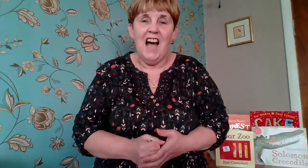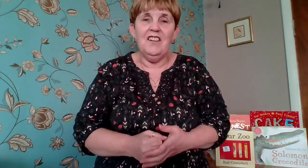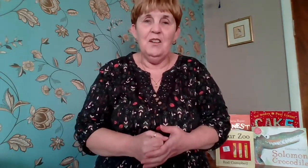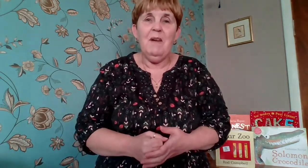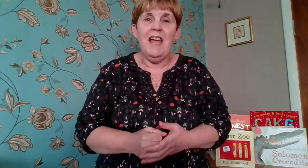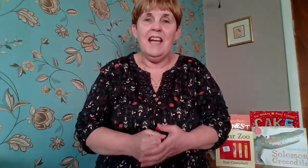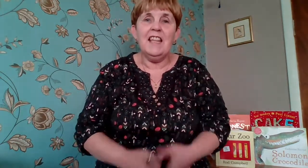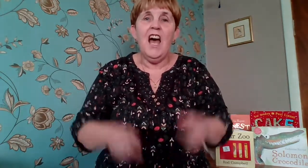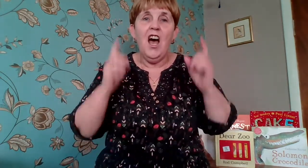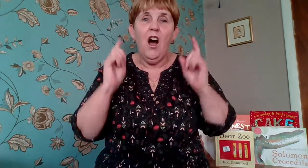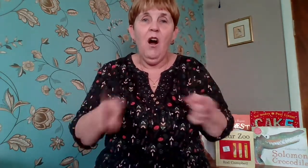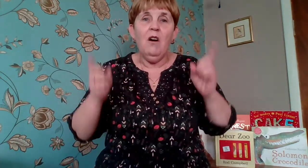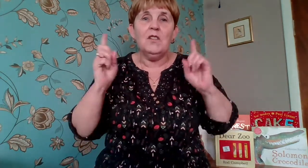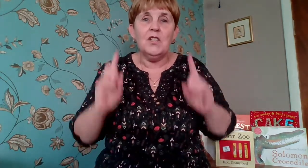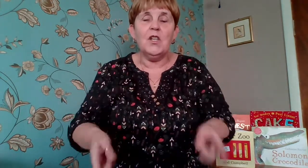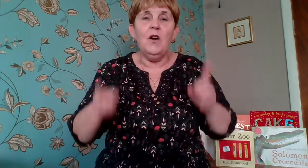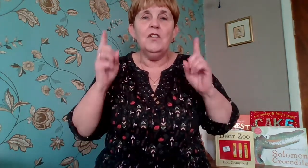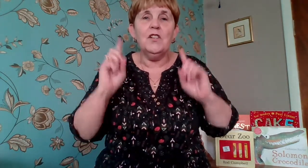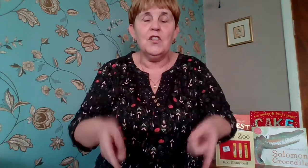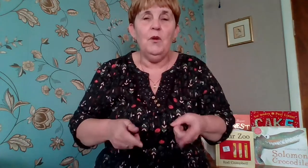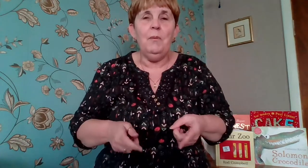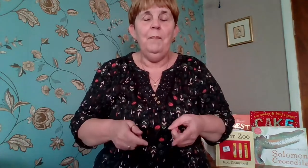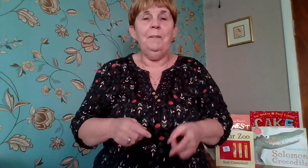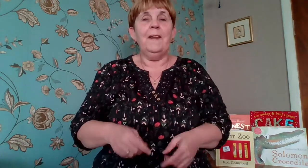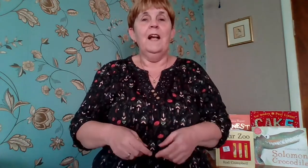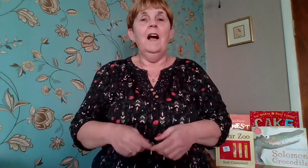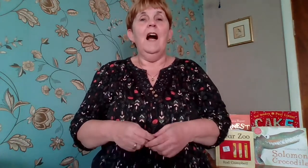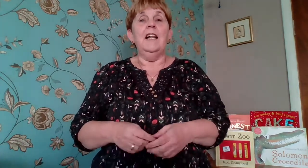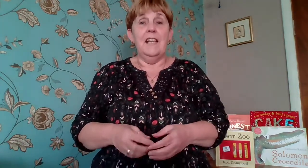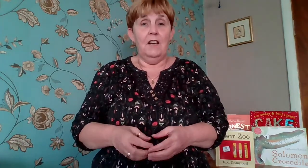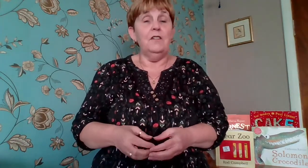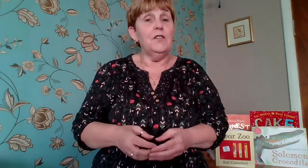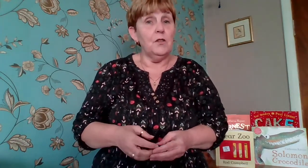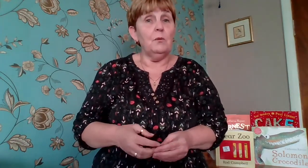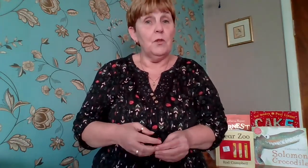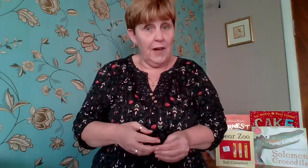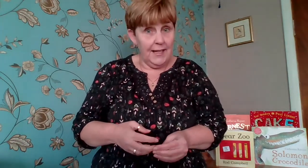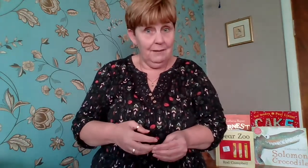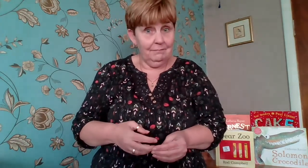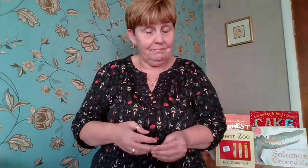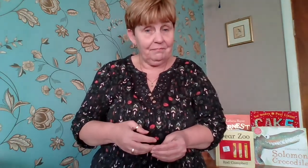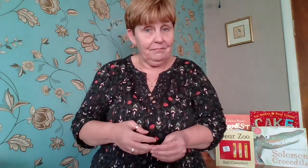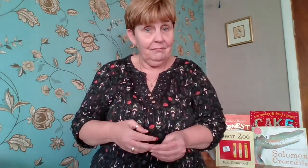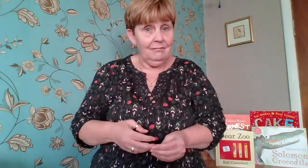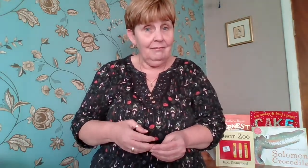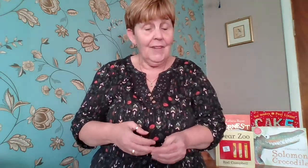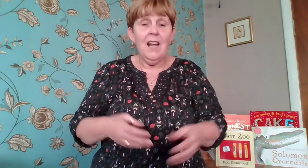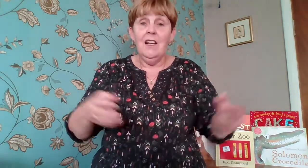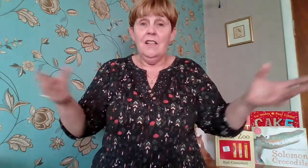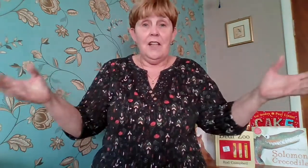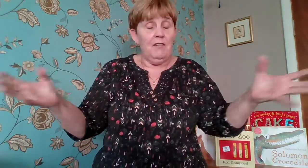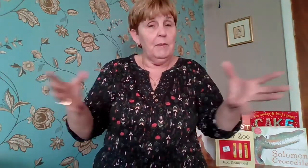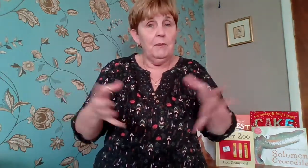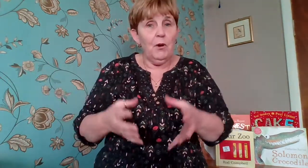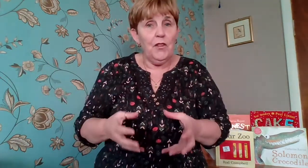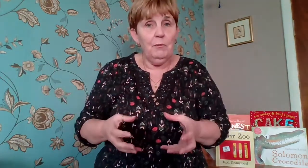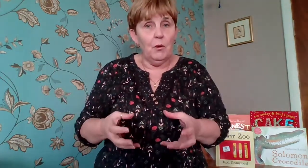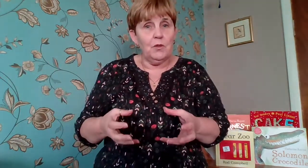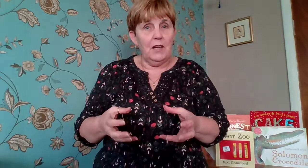you make the old stone soup. And now the soup was ready. So everybody brought their bowls out